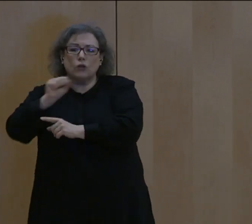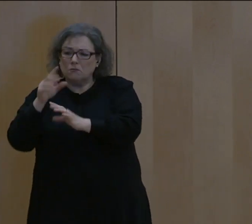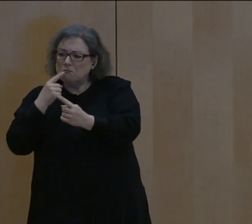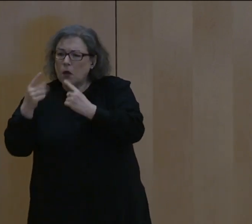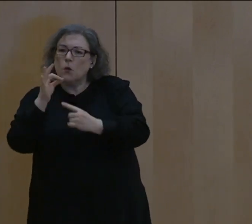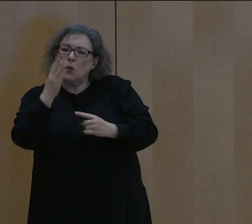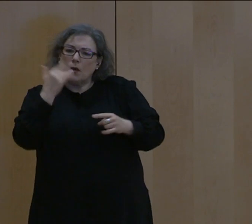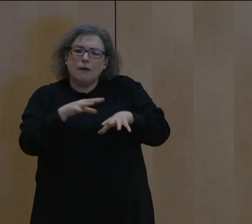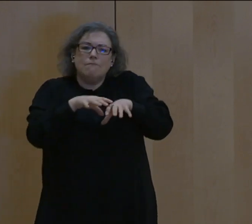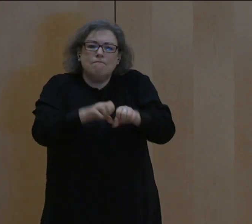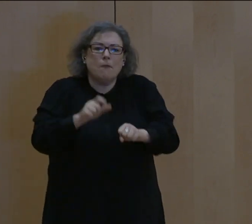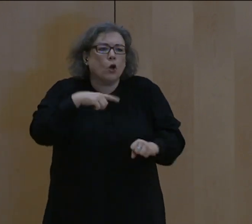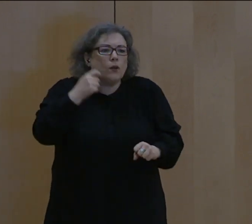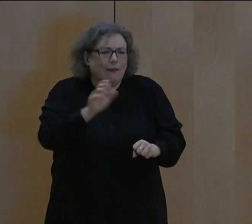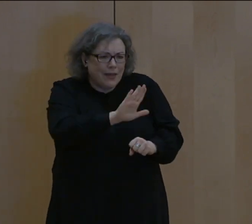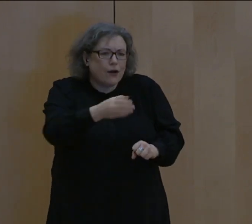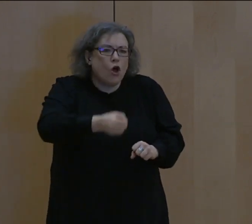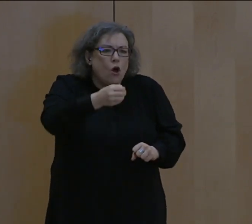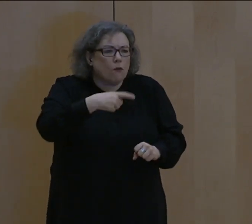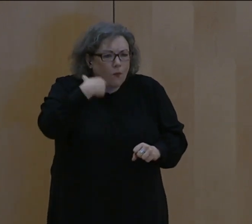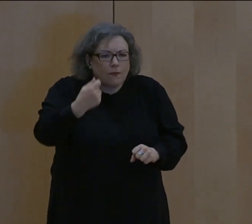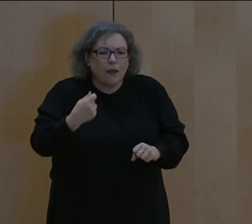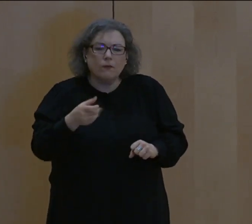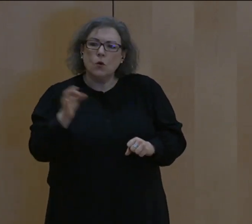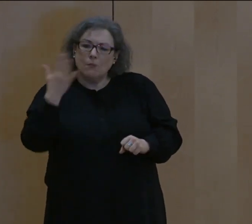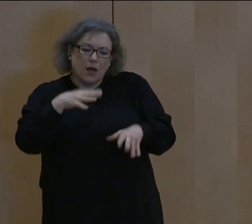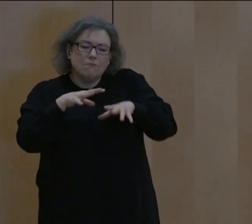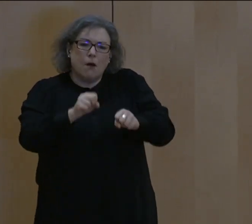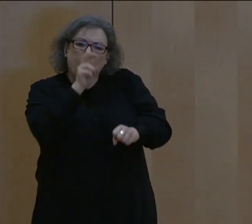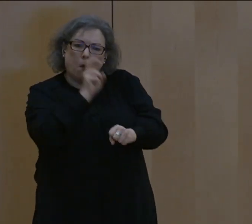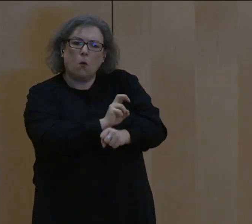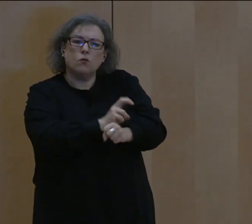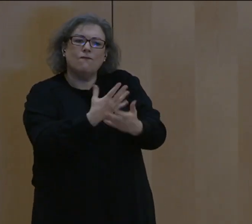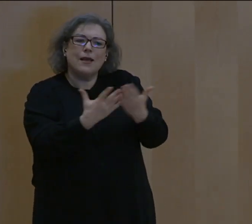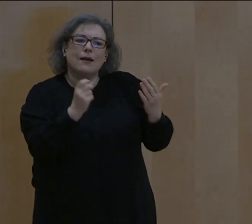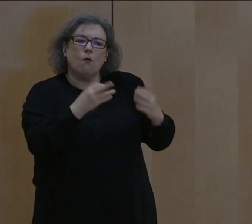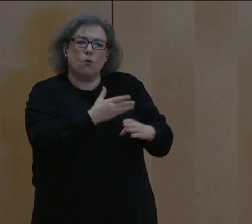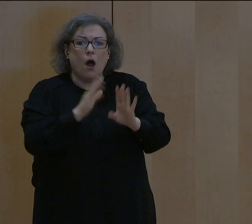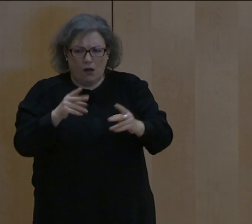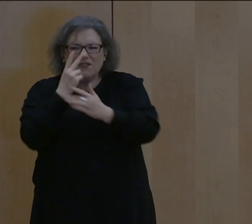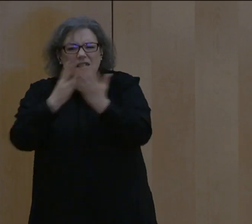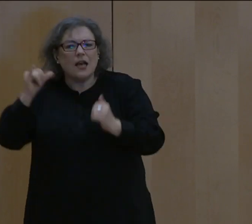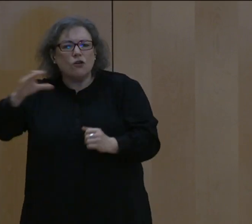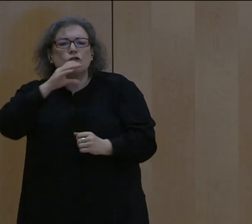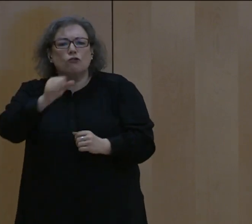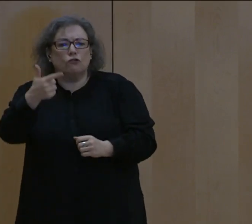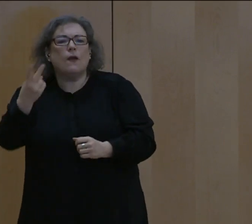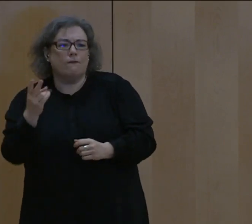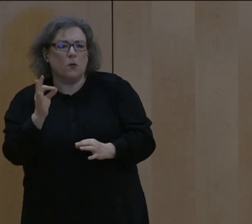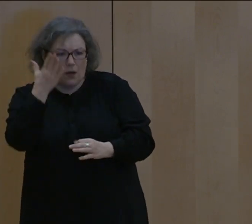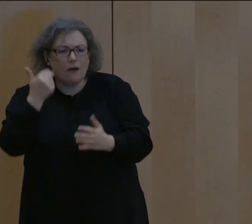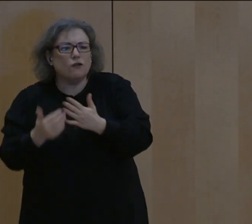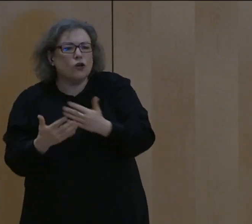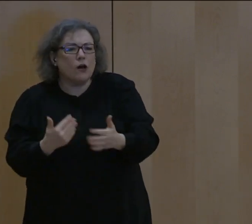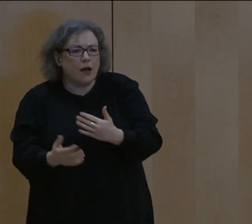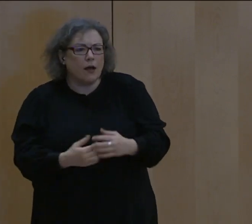decades. They're showing this on TV to Russians on the map. They're showing the directions of the advance of the Russian